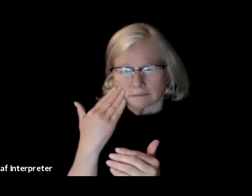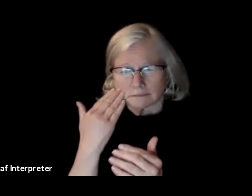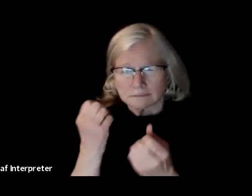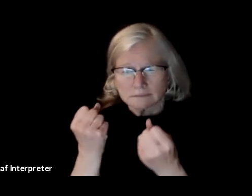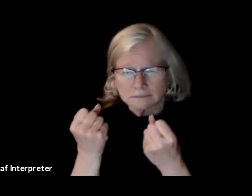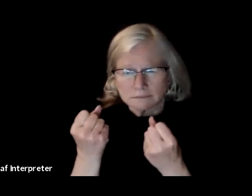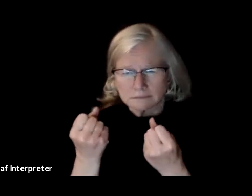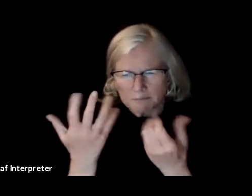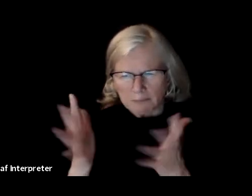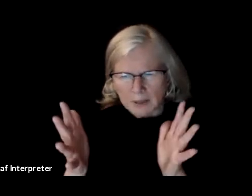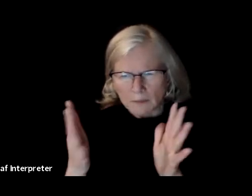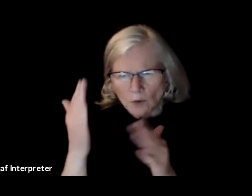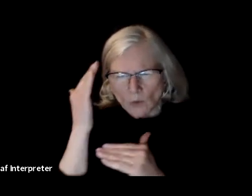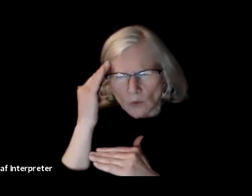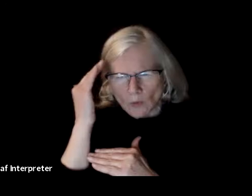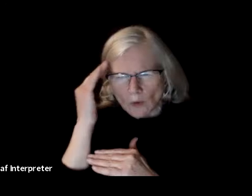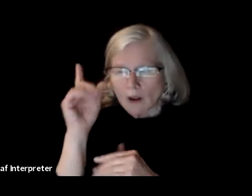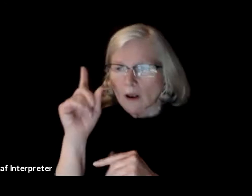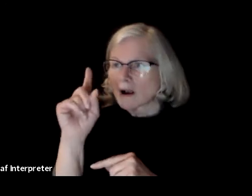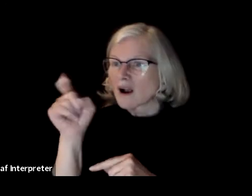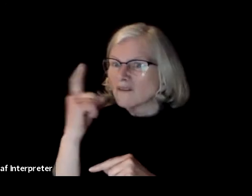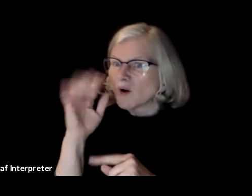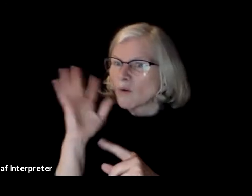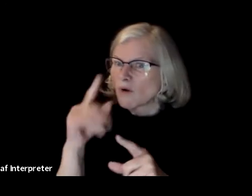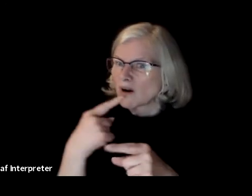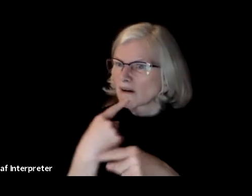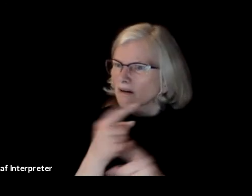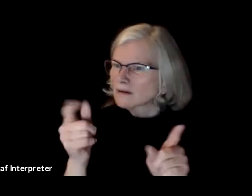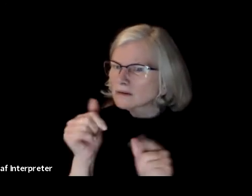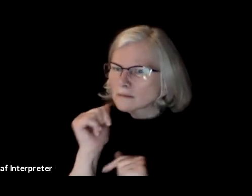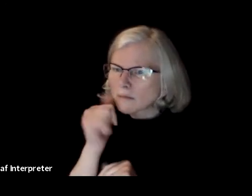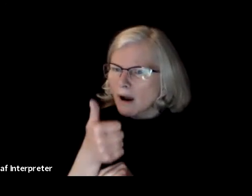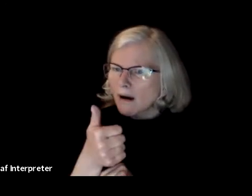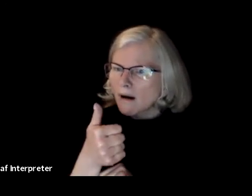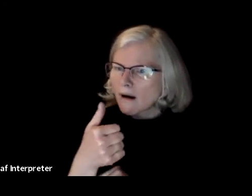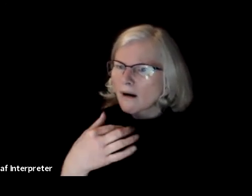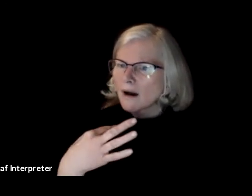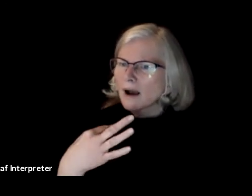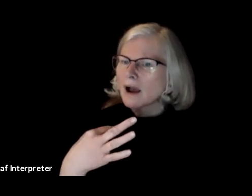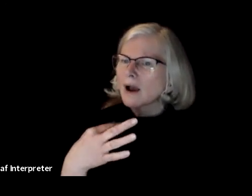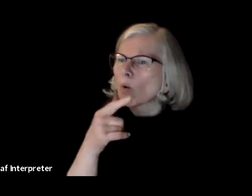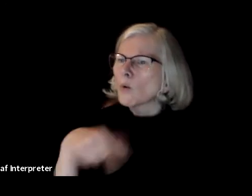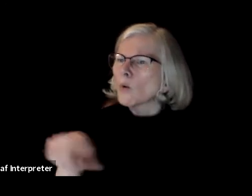major announcement tomorrow in terms of eligibility for vaccines. My question is,